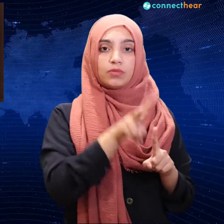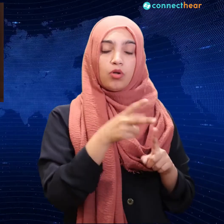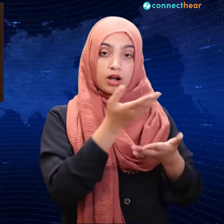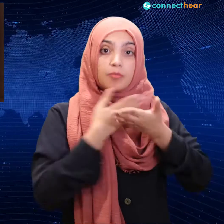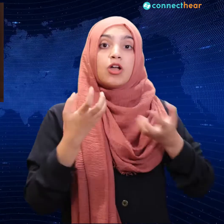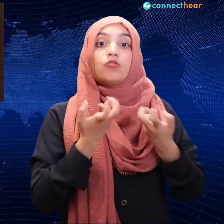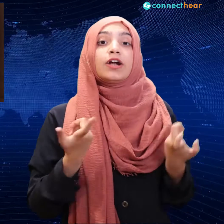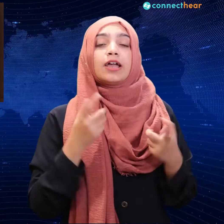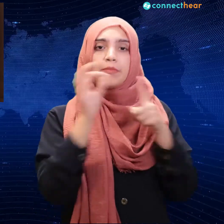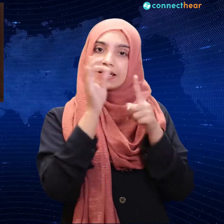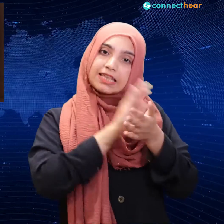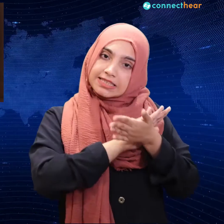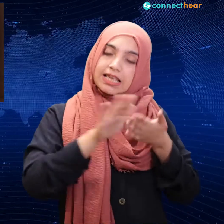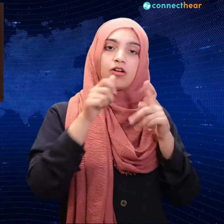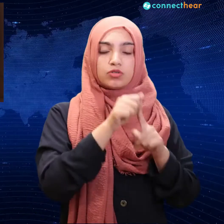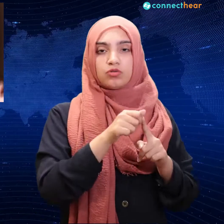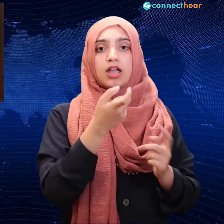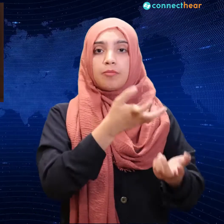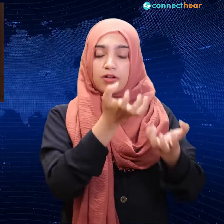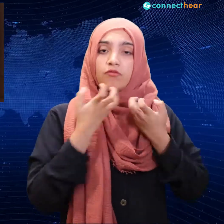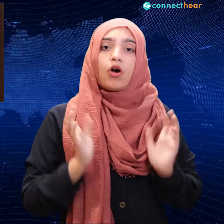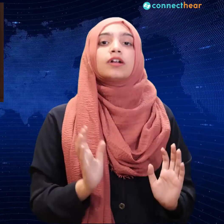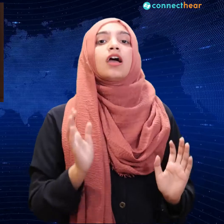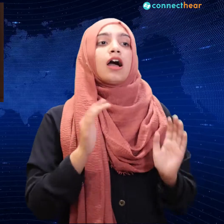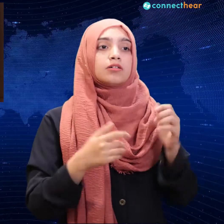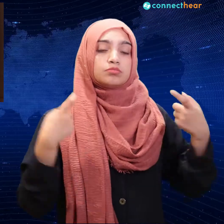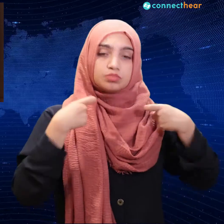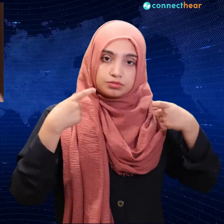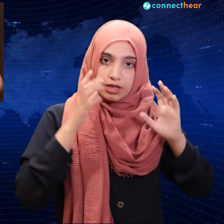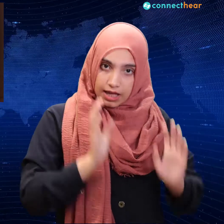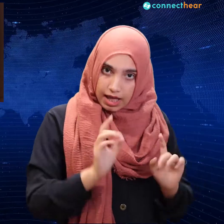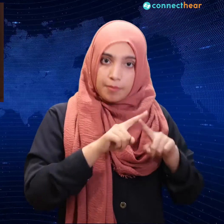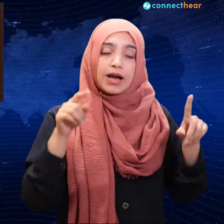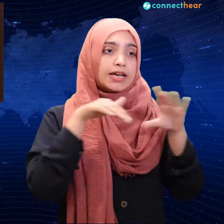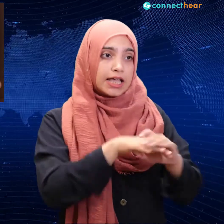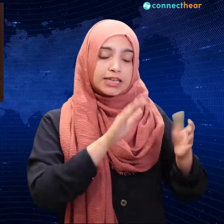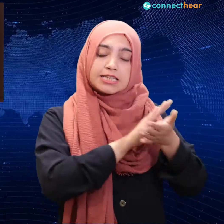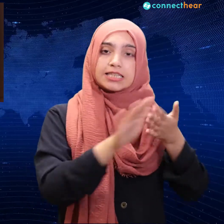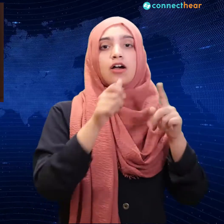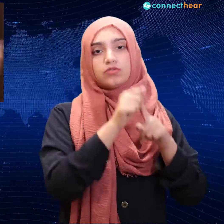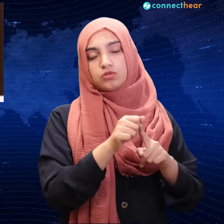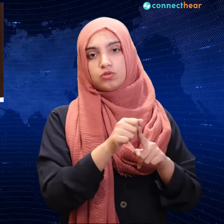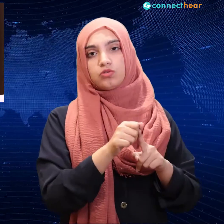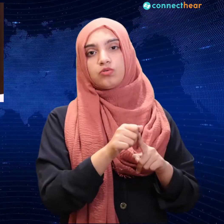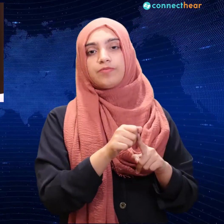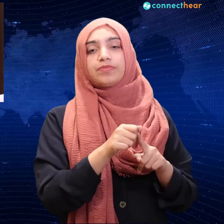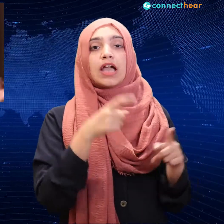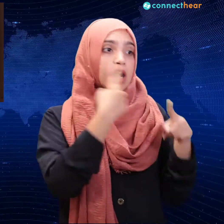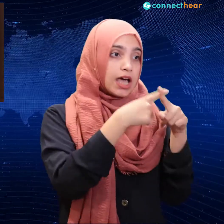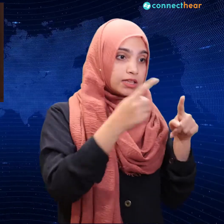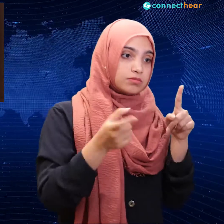we, as a result, we also, as I repeat, had a civil war. We were attacked, considered collaborators by the